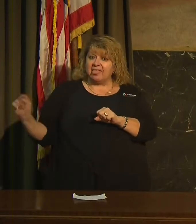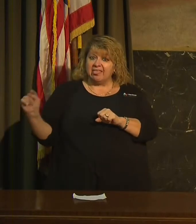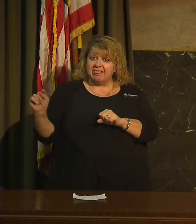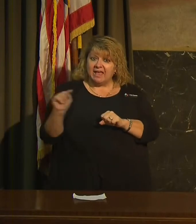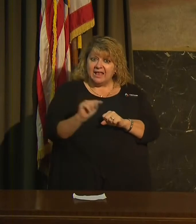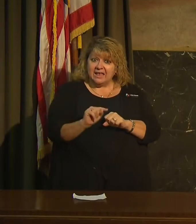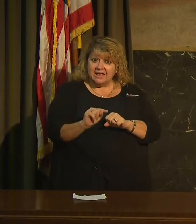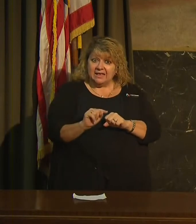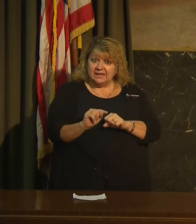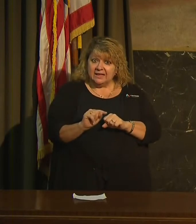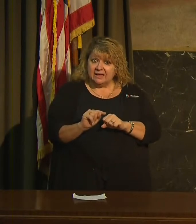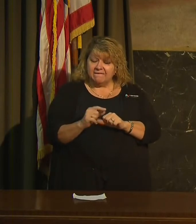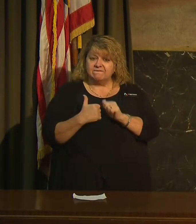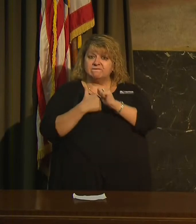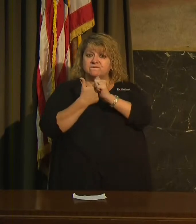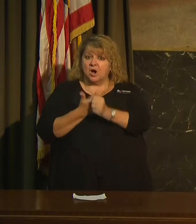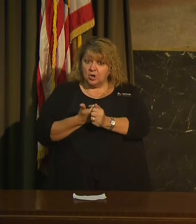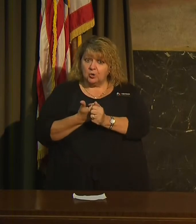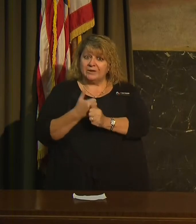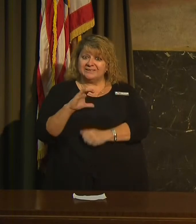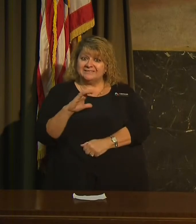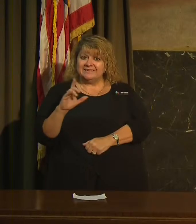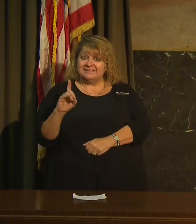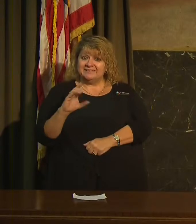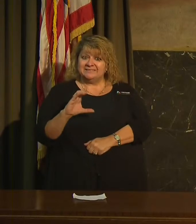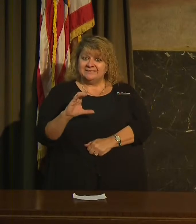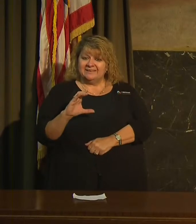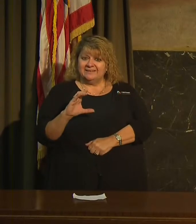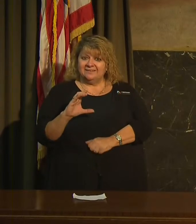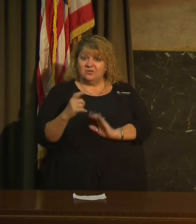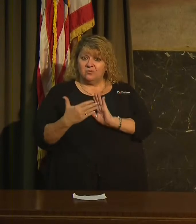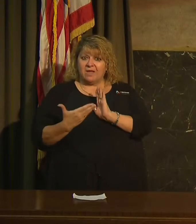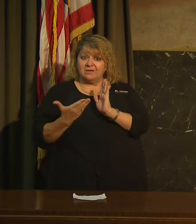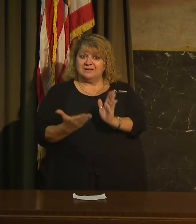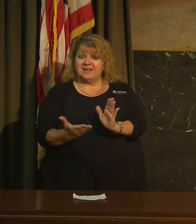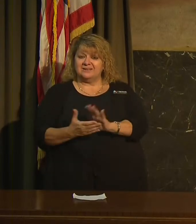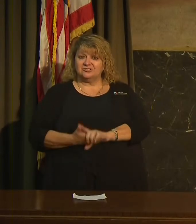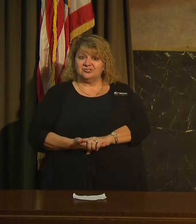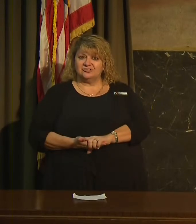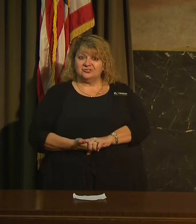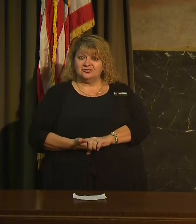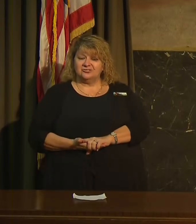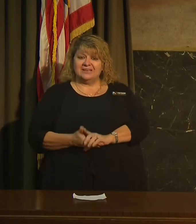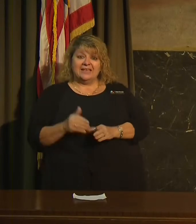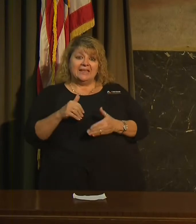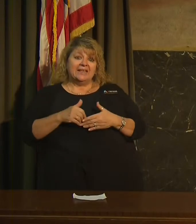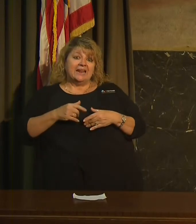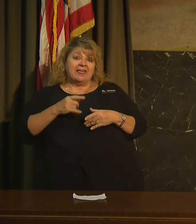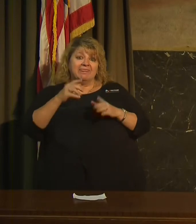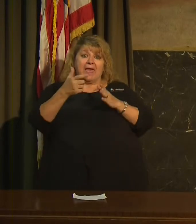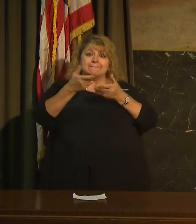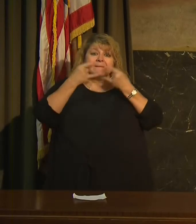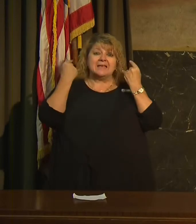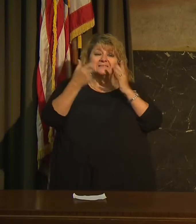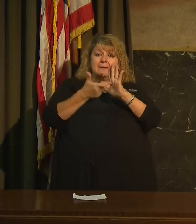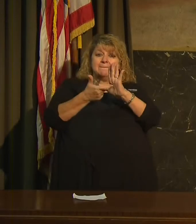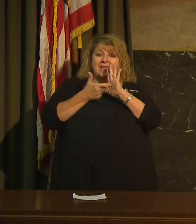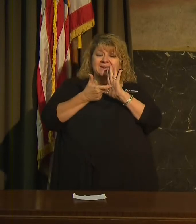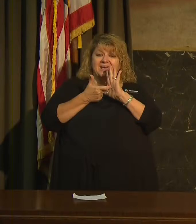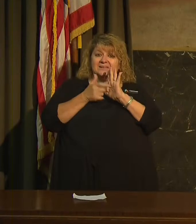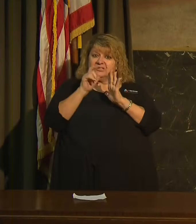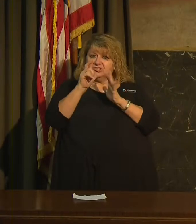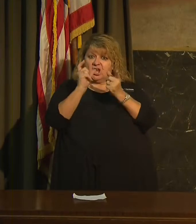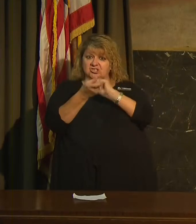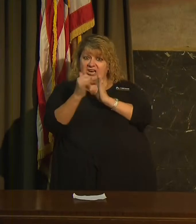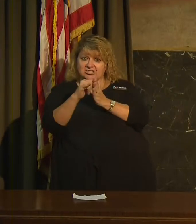and so forth is following CDC recommendations. There's nothing in the mask mandate that changes that law. And so